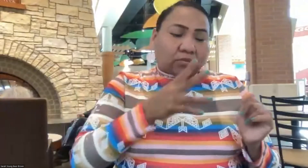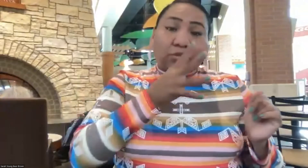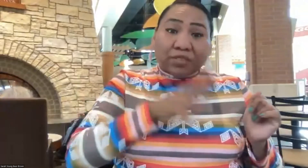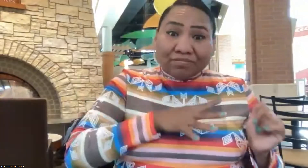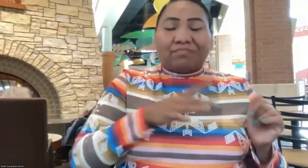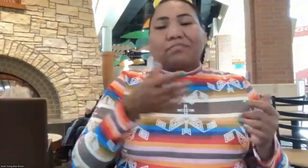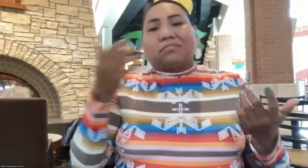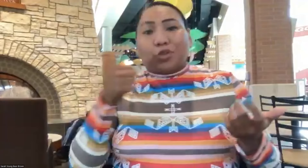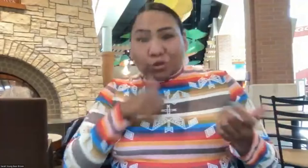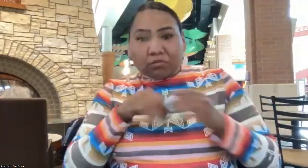because I wasn't able to see the moon,